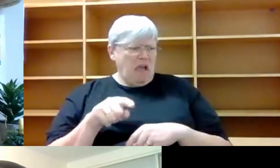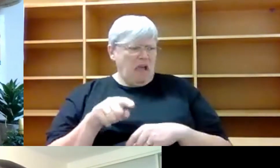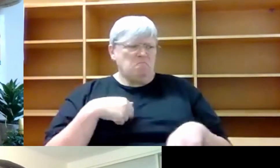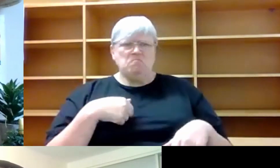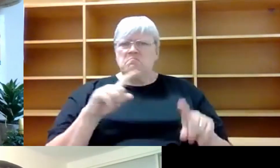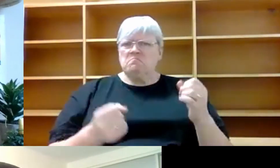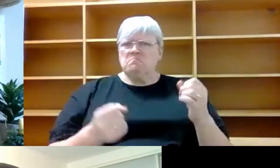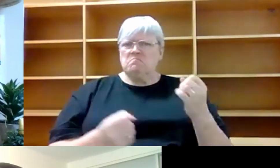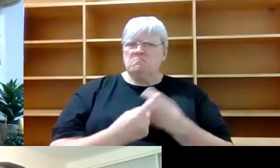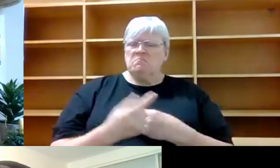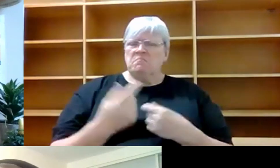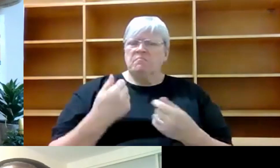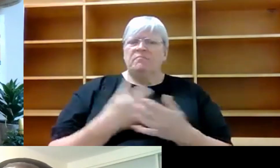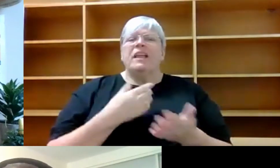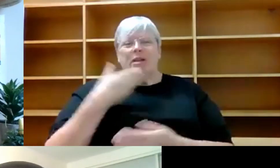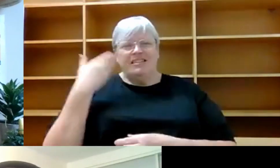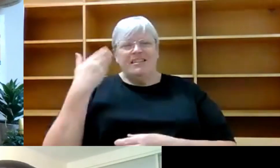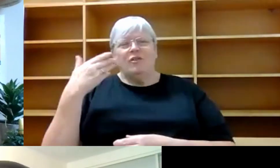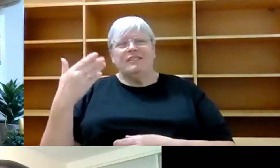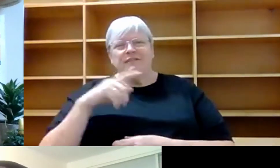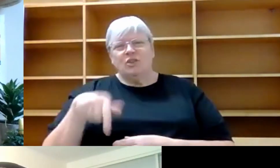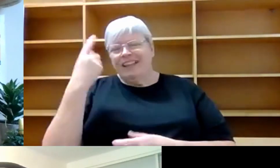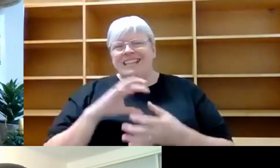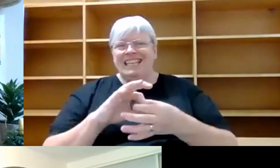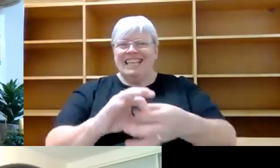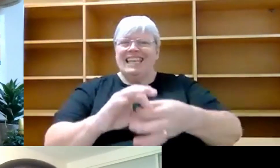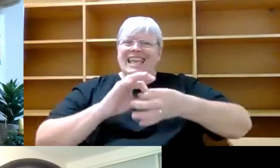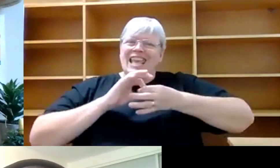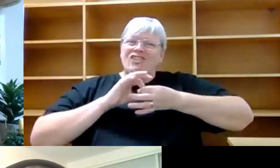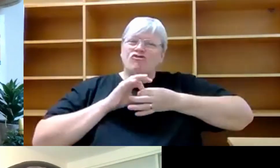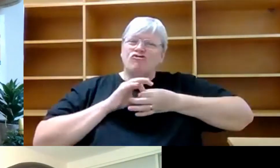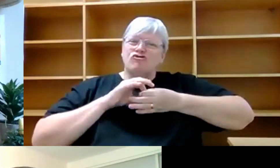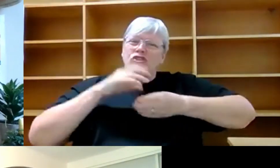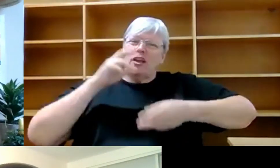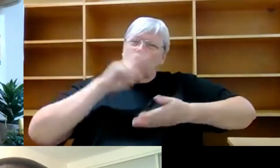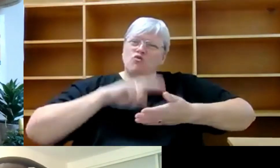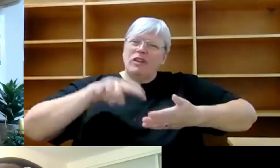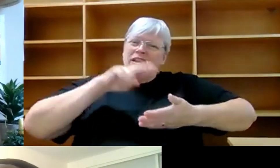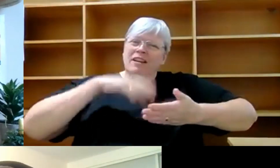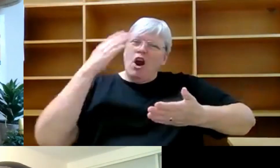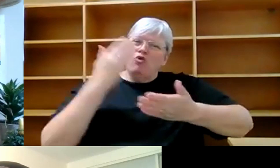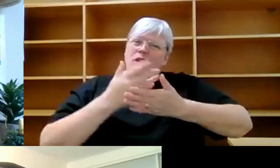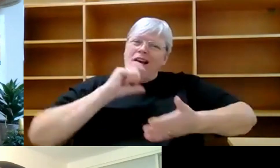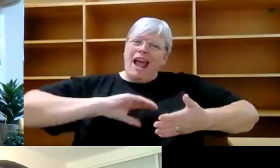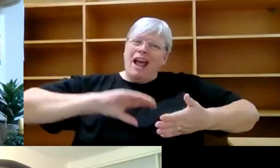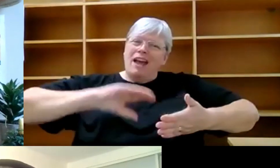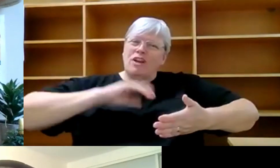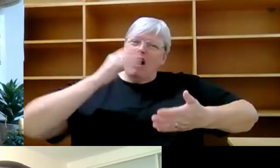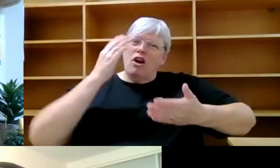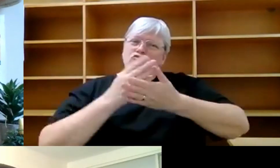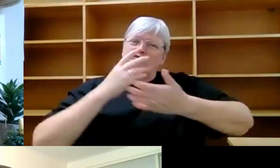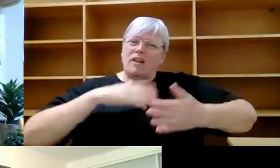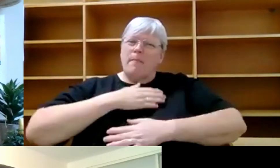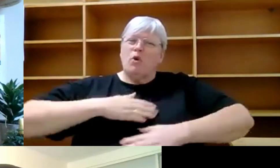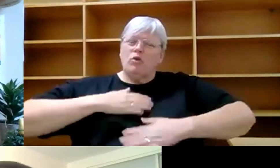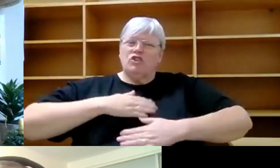doing narrative fiction, where I can engage the reader with real characters, real emotions, I feel that I can